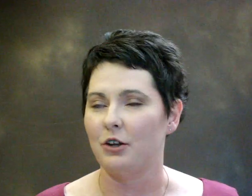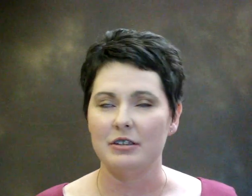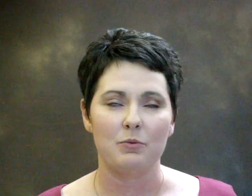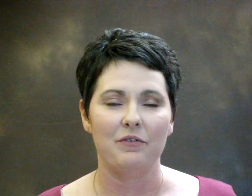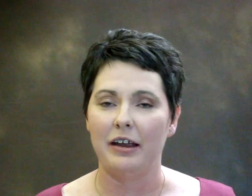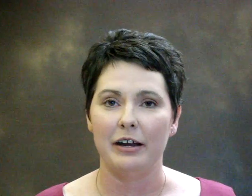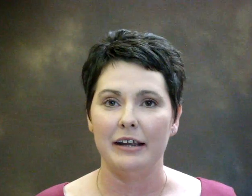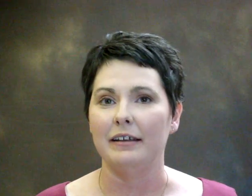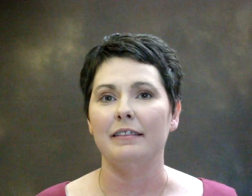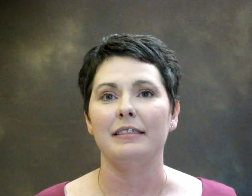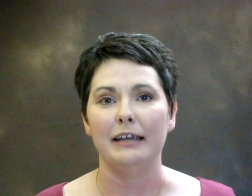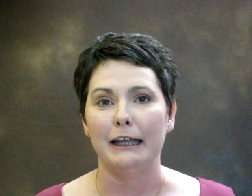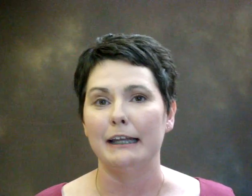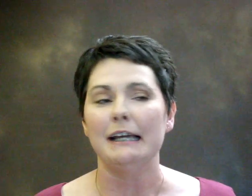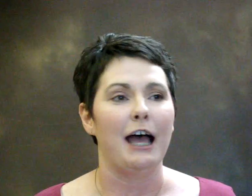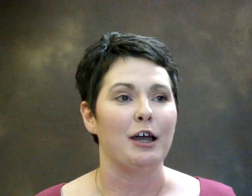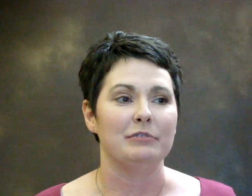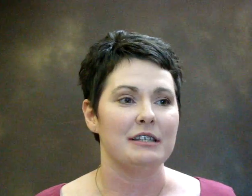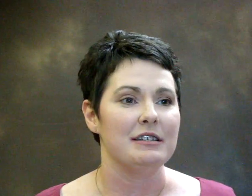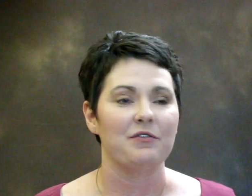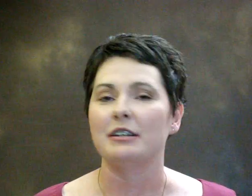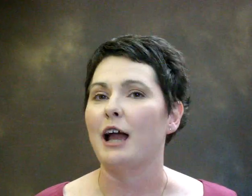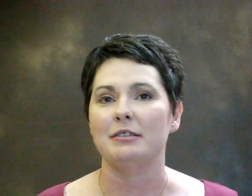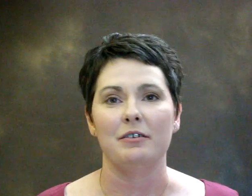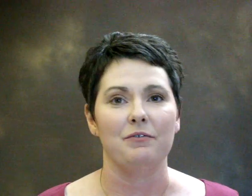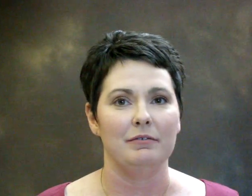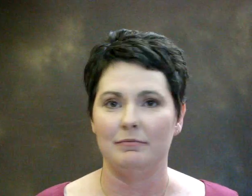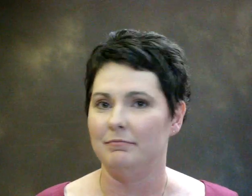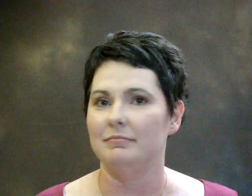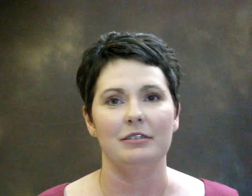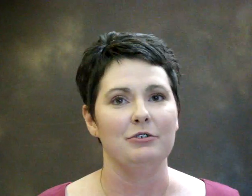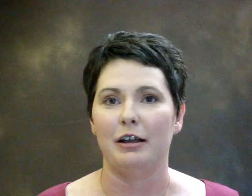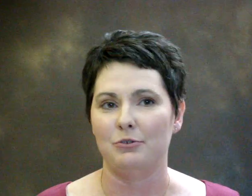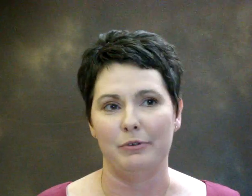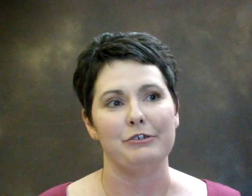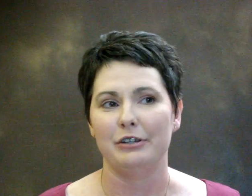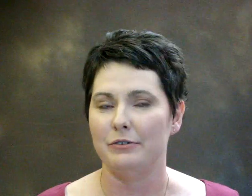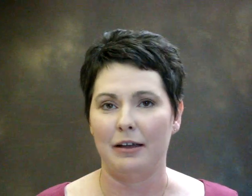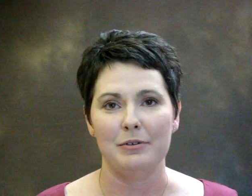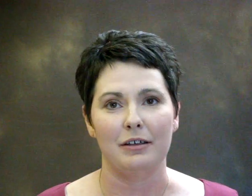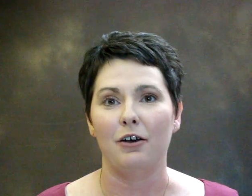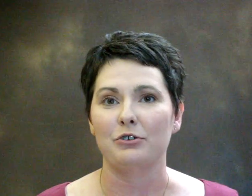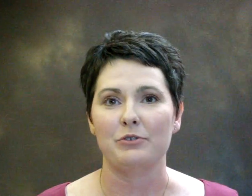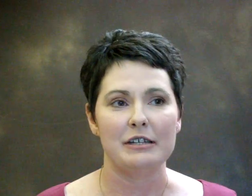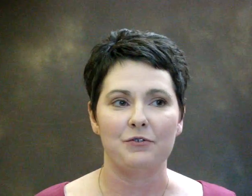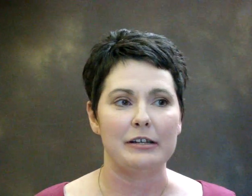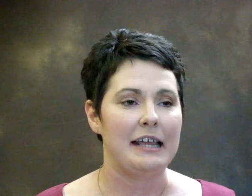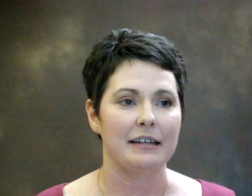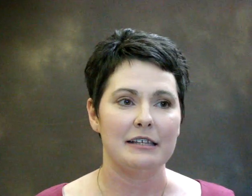Doses were varied, and then just different types of drugs were introduced. I was on all sorts of different